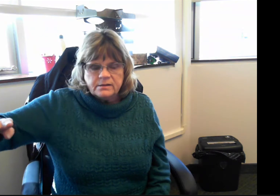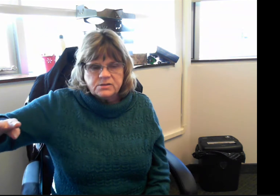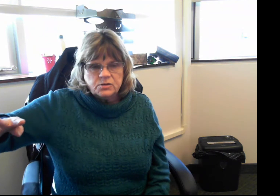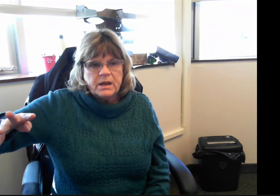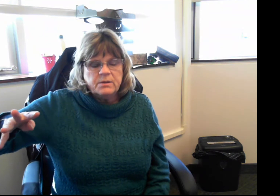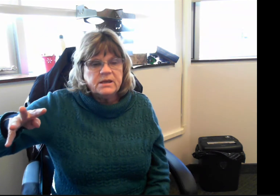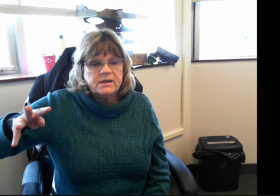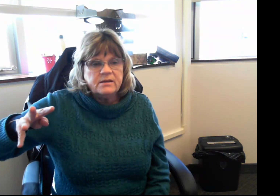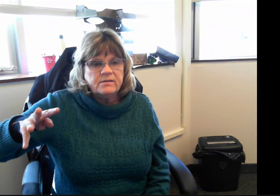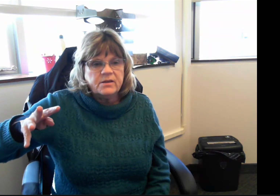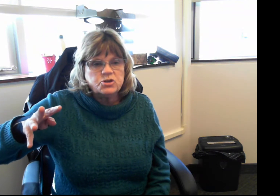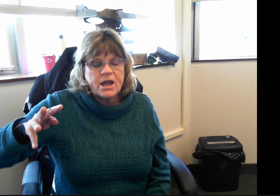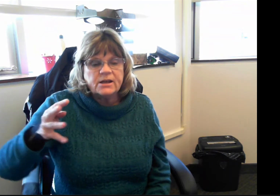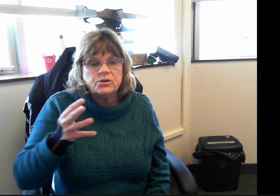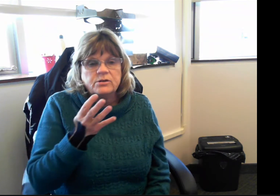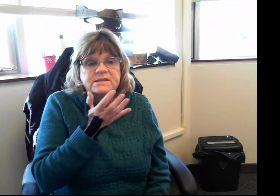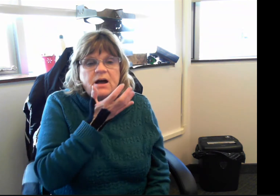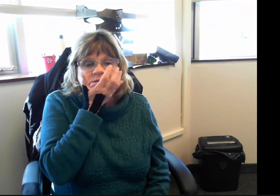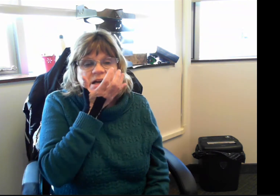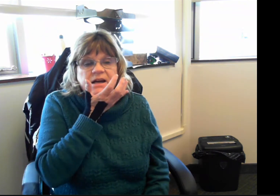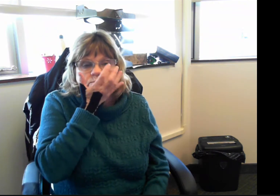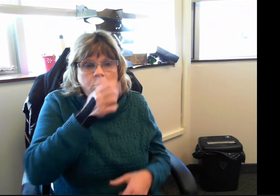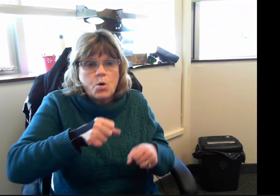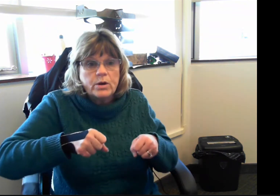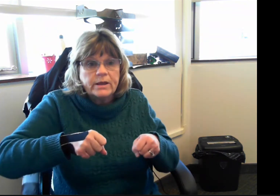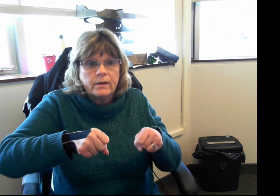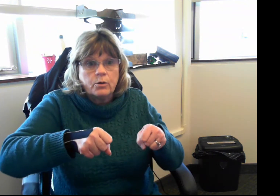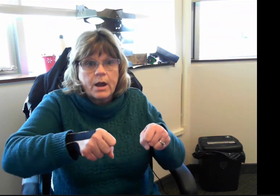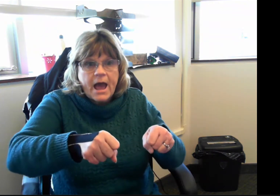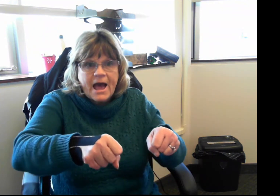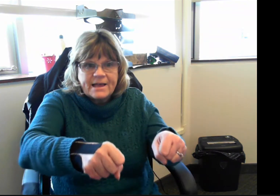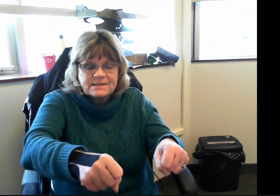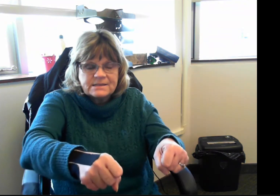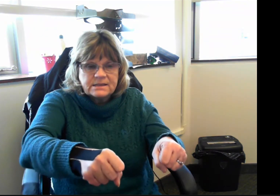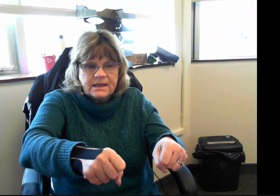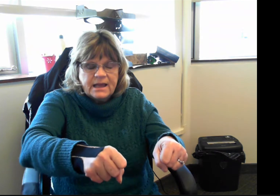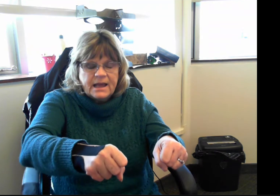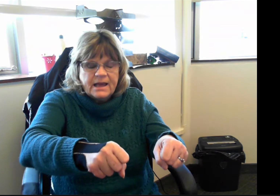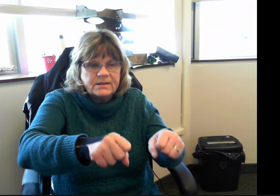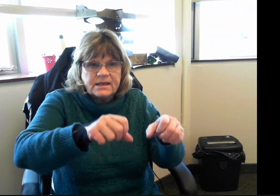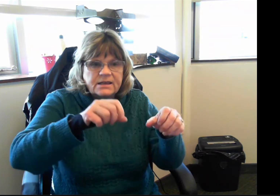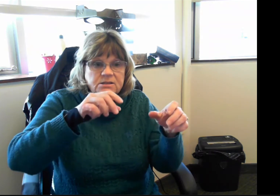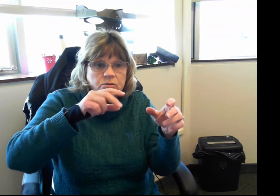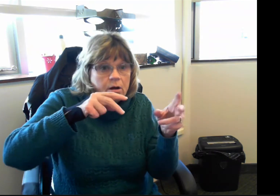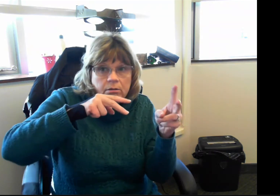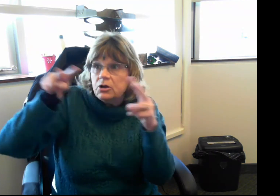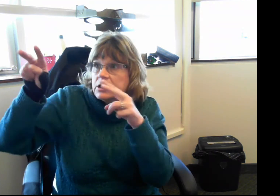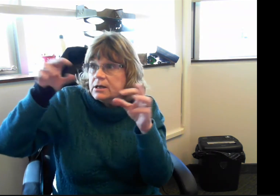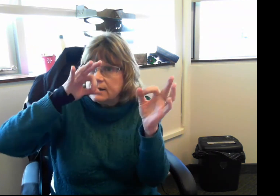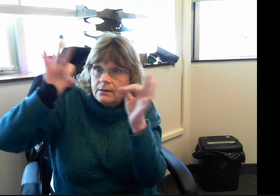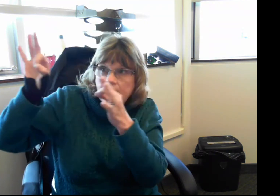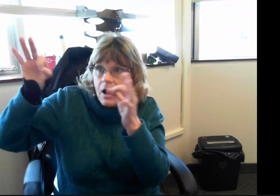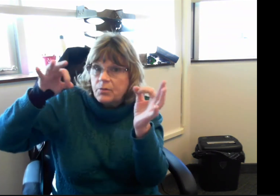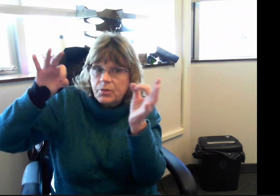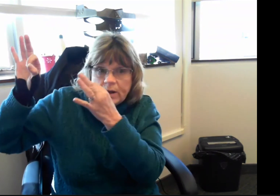So maybe the janitor is outside mowing the grass and the kids are all looking out the